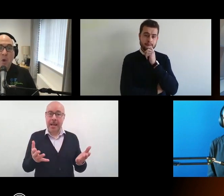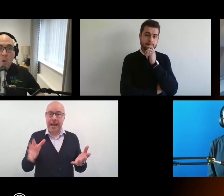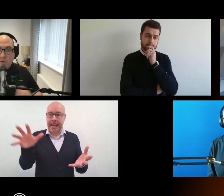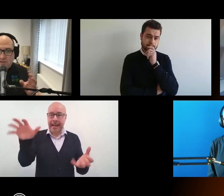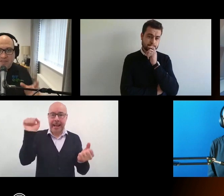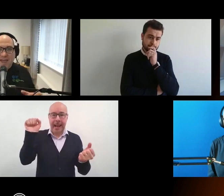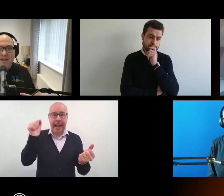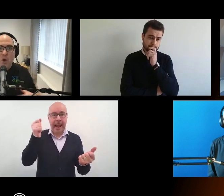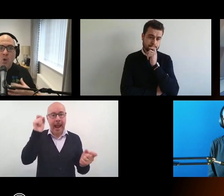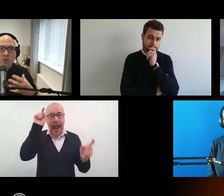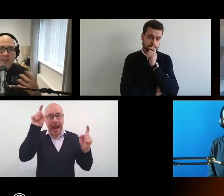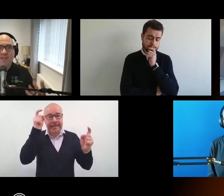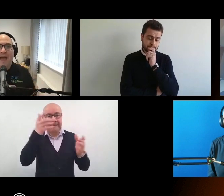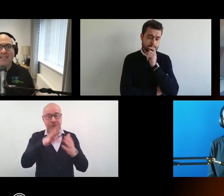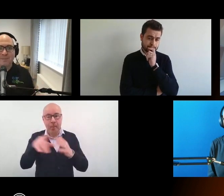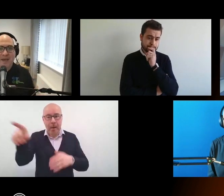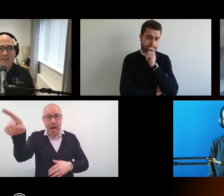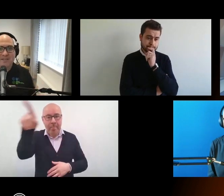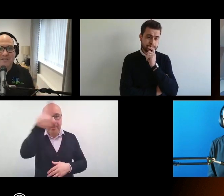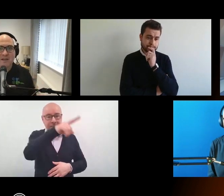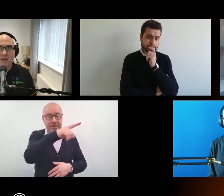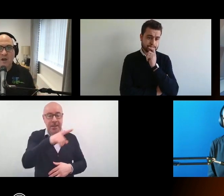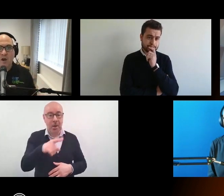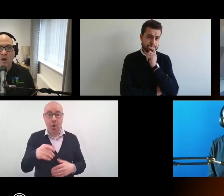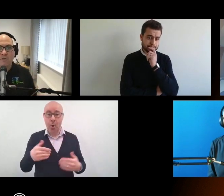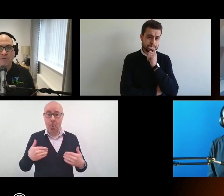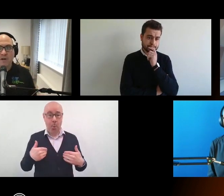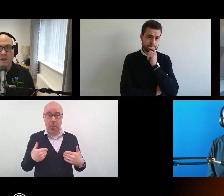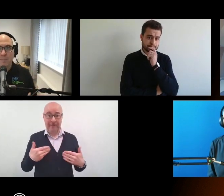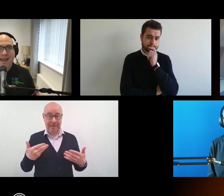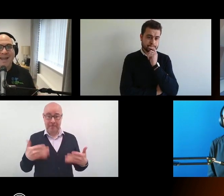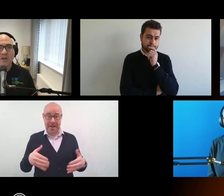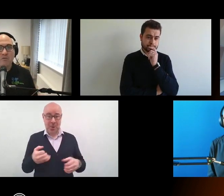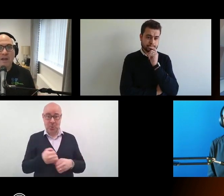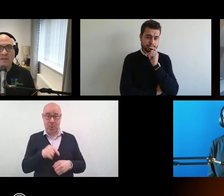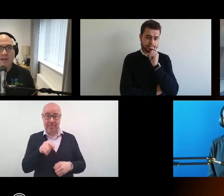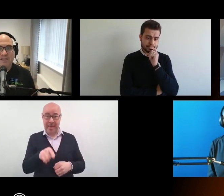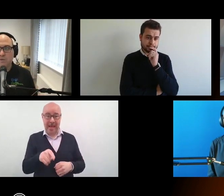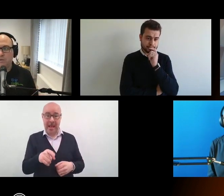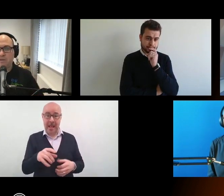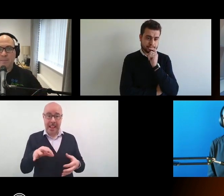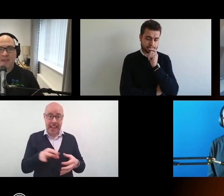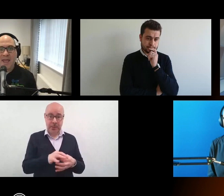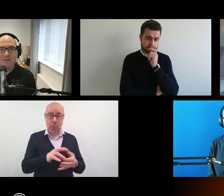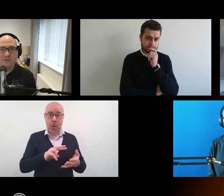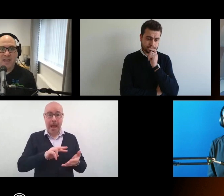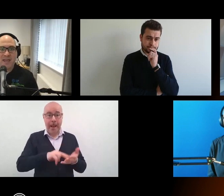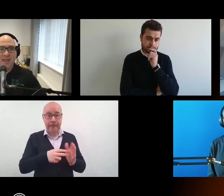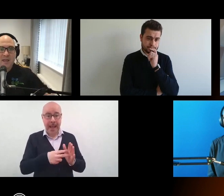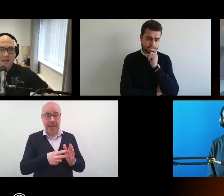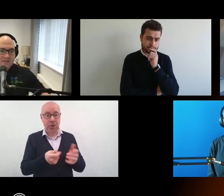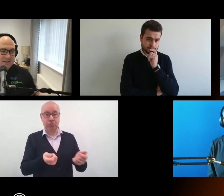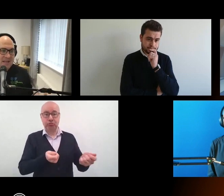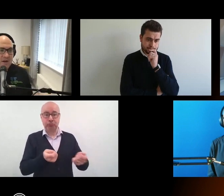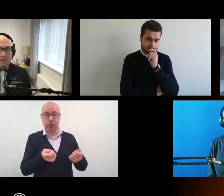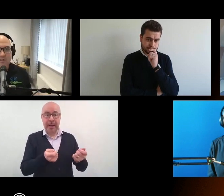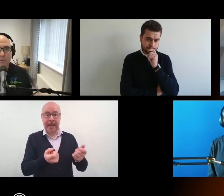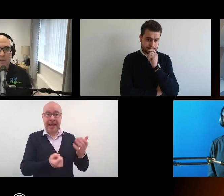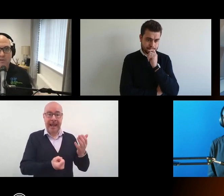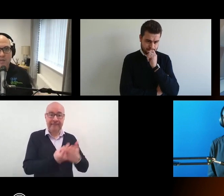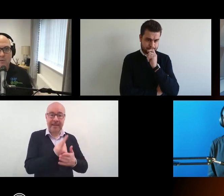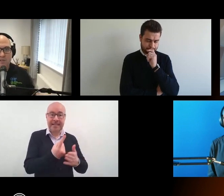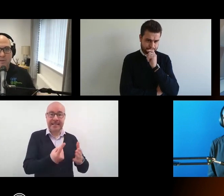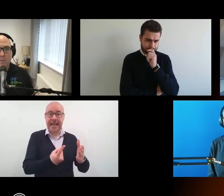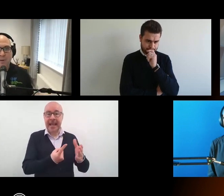other people. We've done that in all the other aspects of planning and running events, whether that be AV, the technology